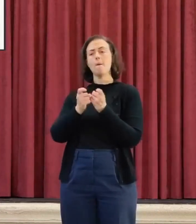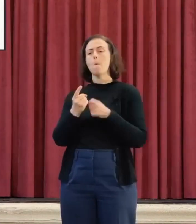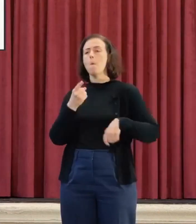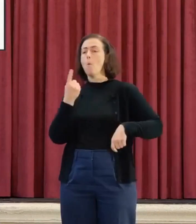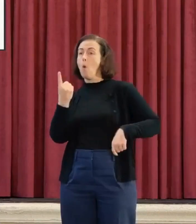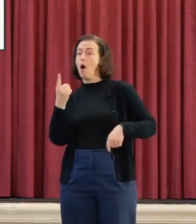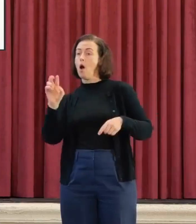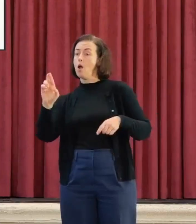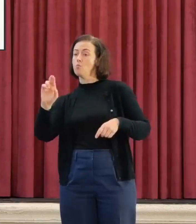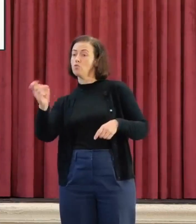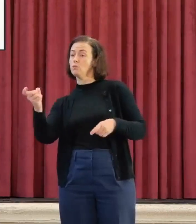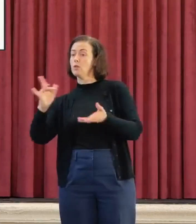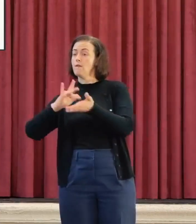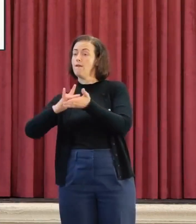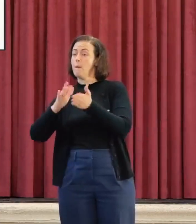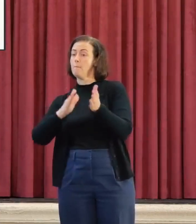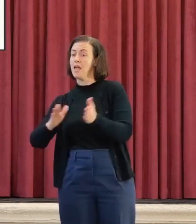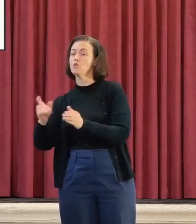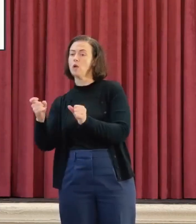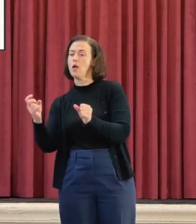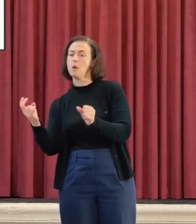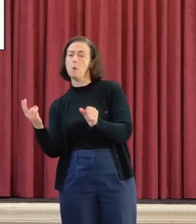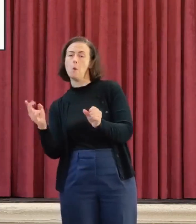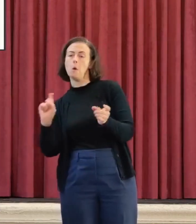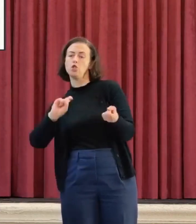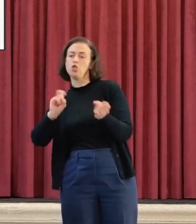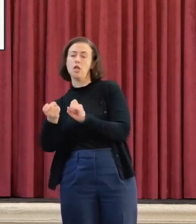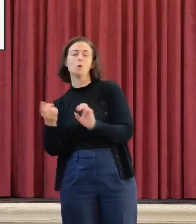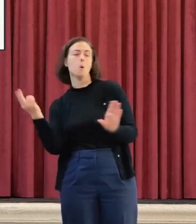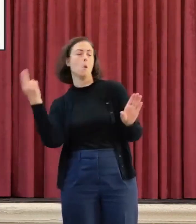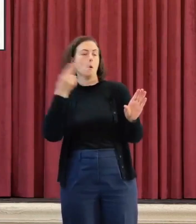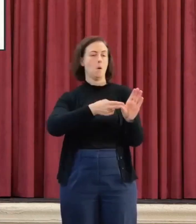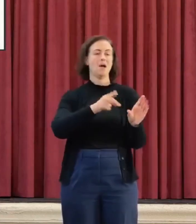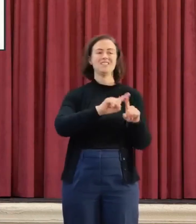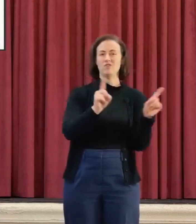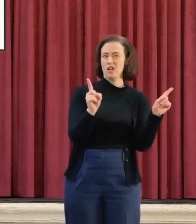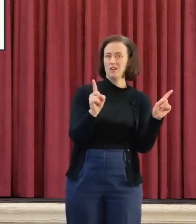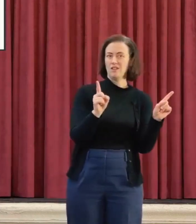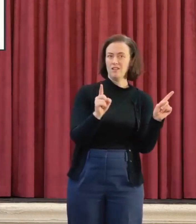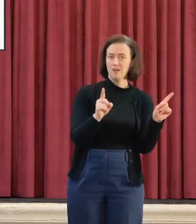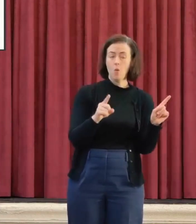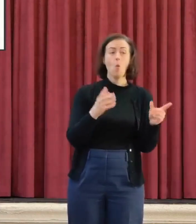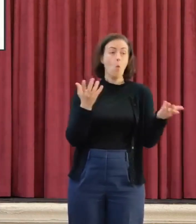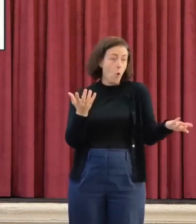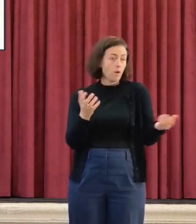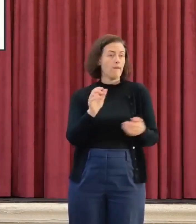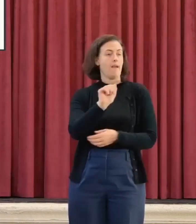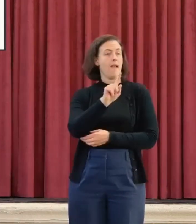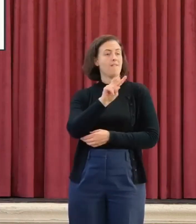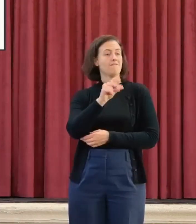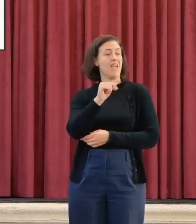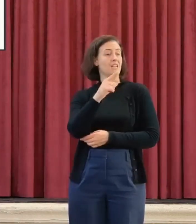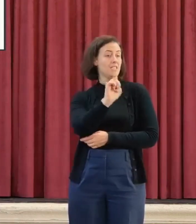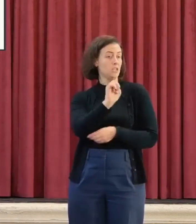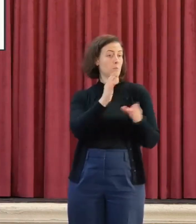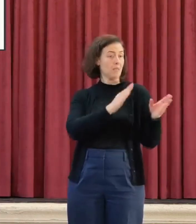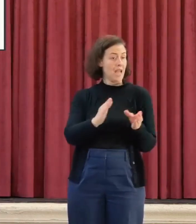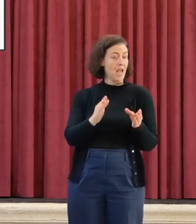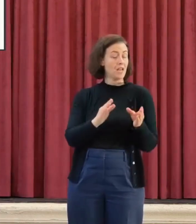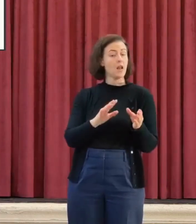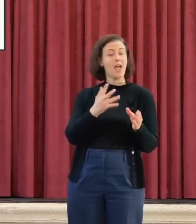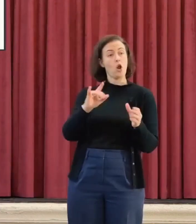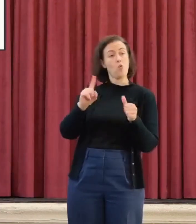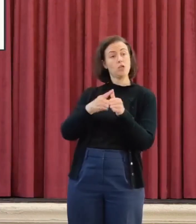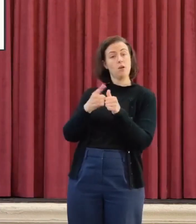to another. And also you can switch from Medicare Advantage plan or original Medicare to,